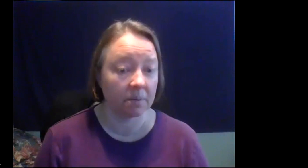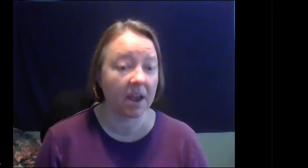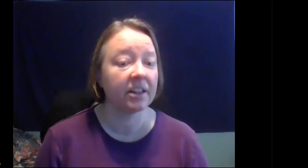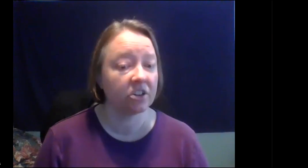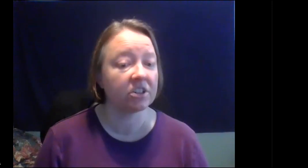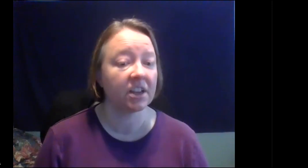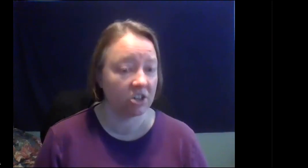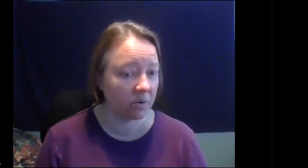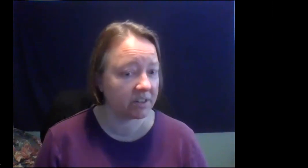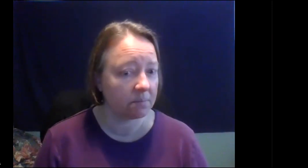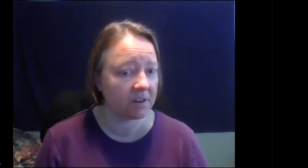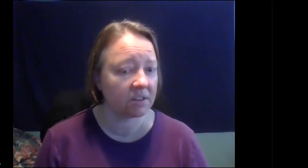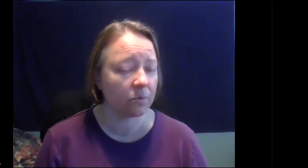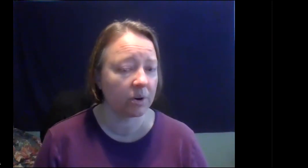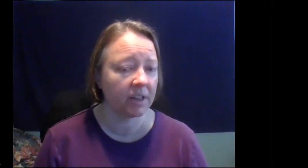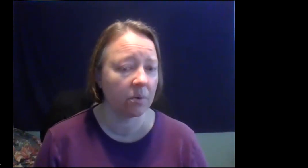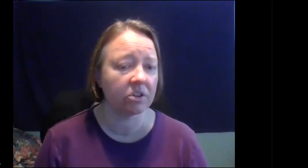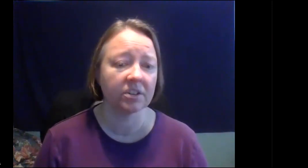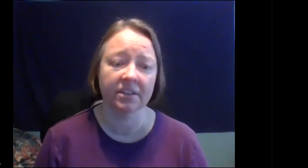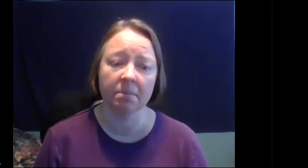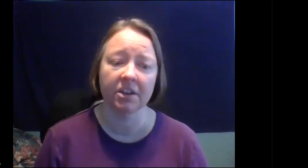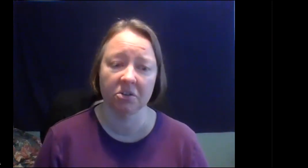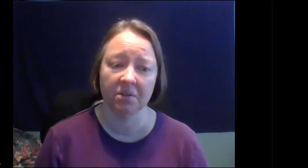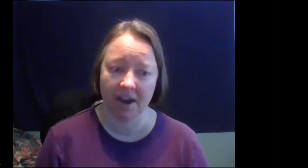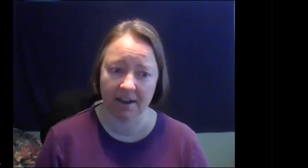some colleges that do accept it as a foreign language and some that do not.